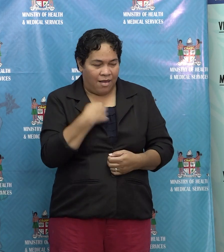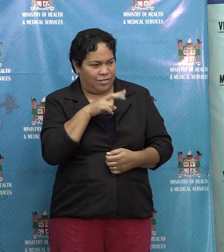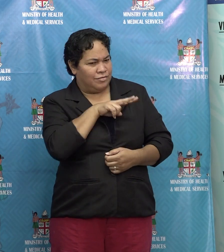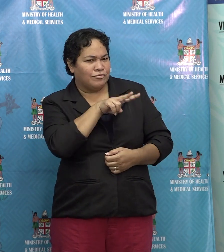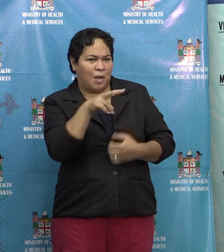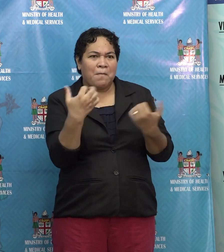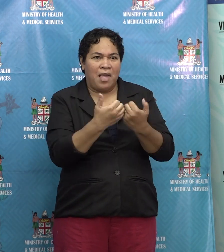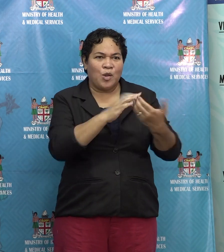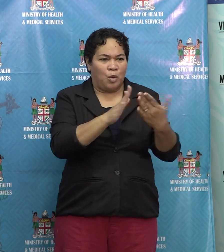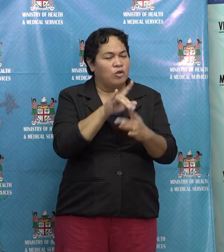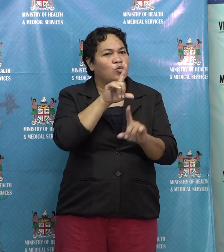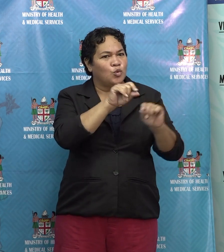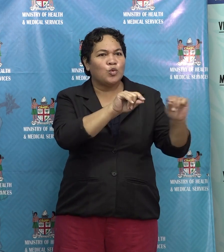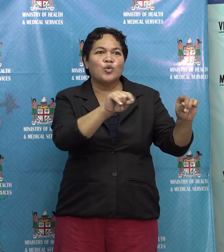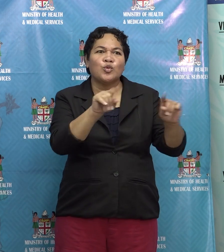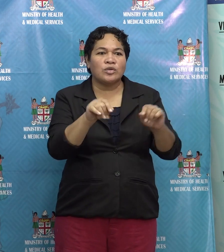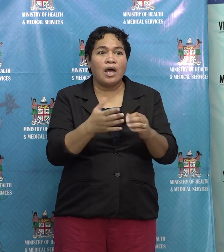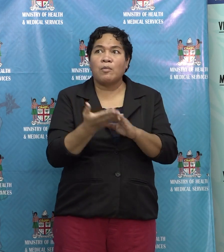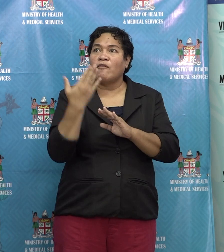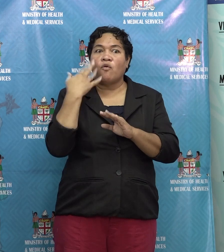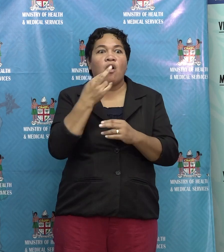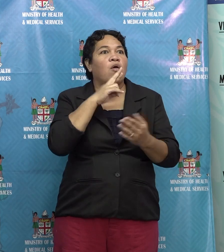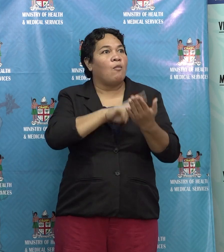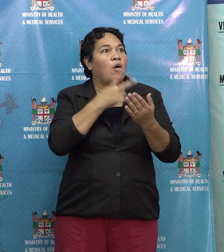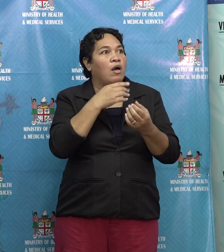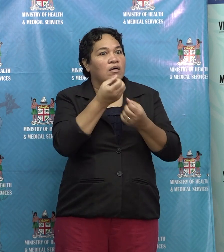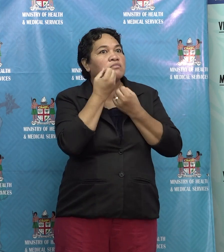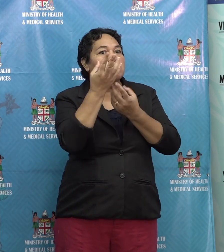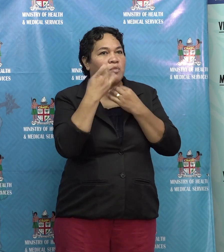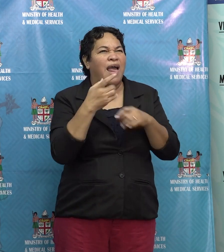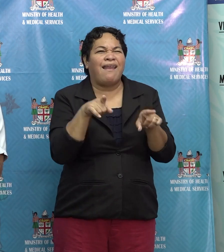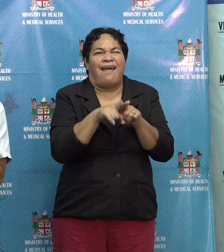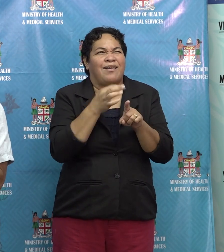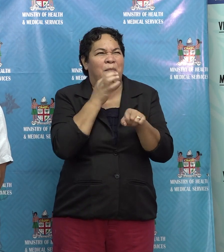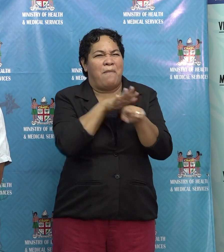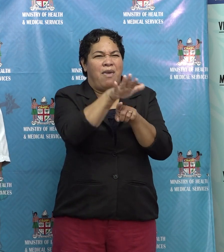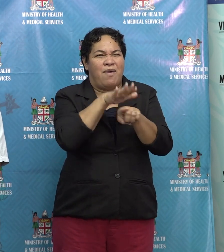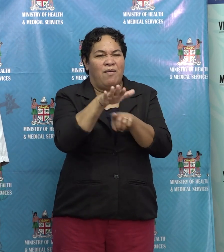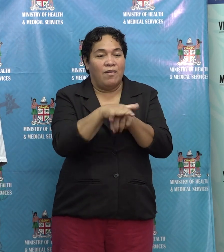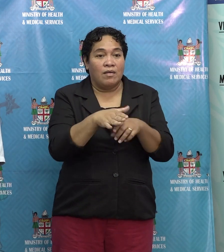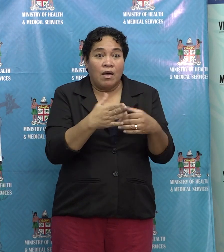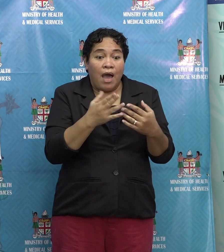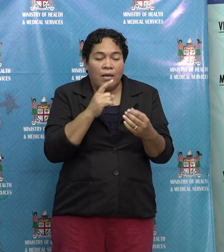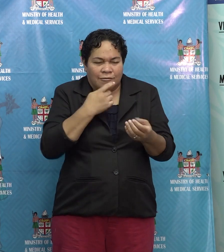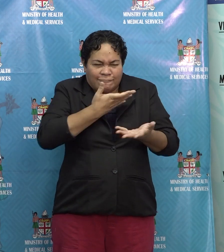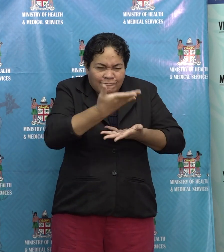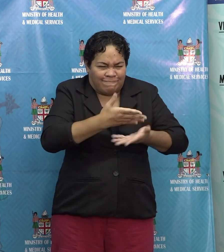very happy for it. Initially, people were reporting them in because they were playing a little bit of blame game, but eventually, after a bit of talking, many of them have said, yes,